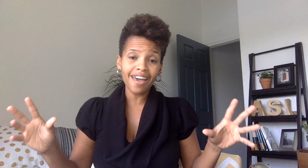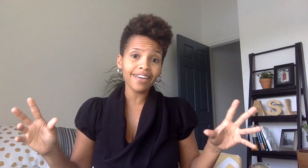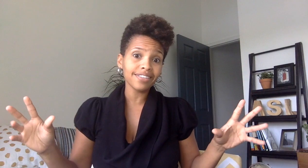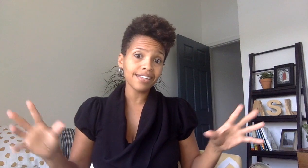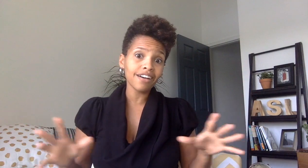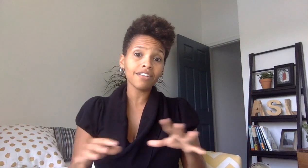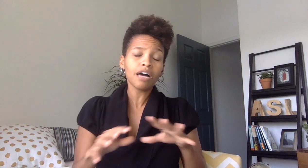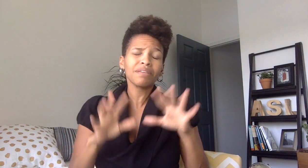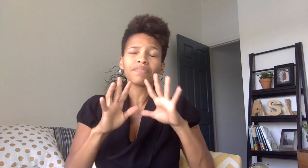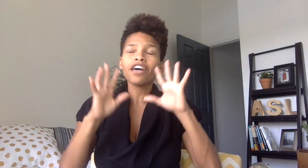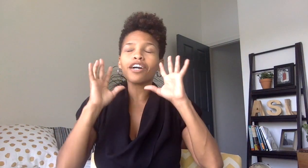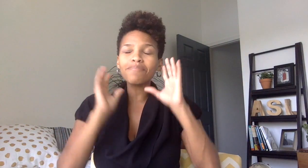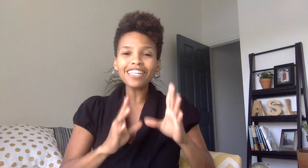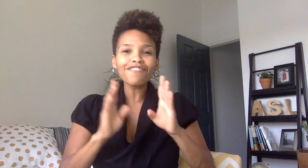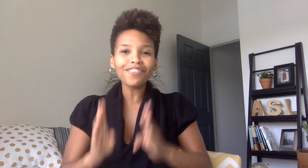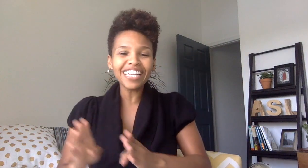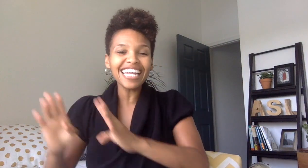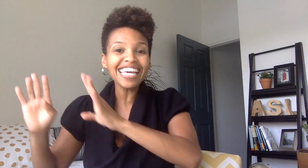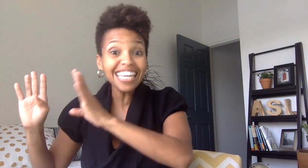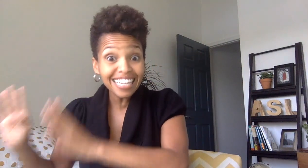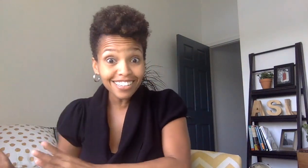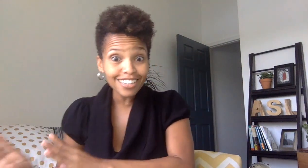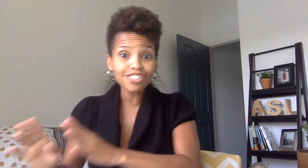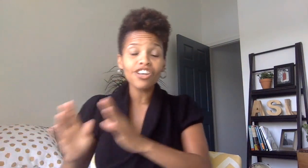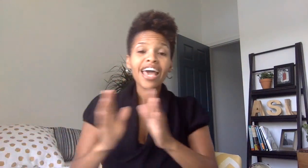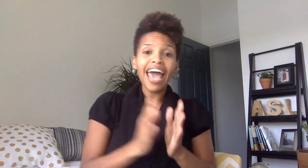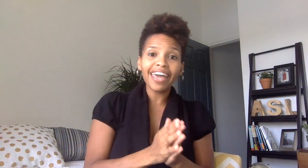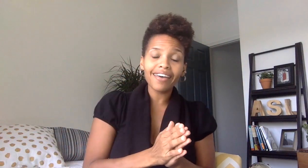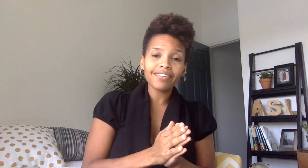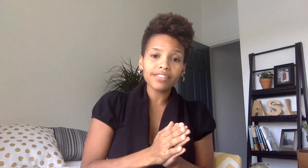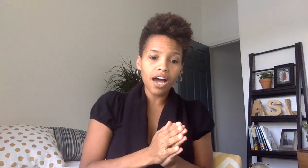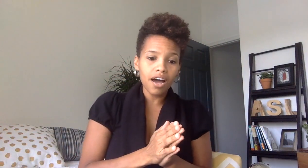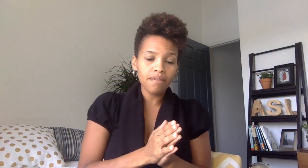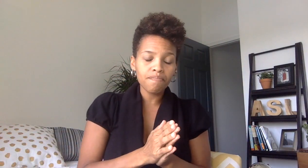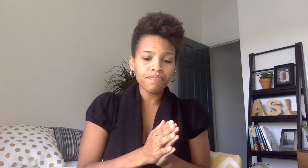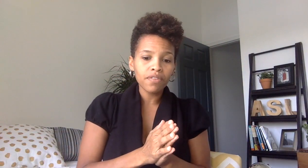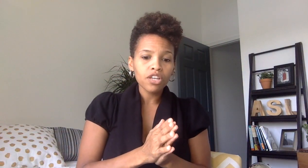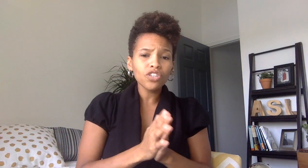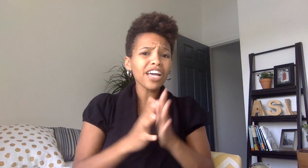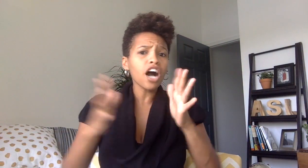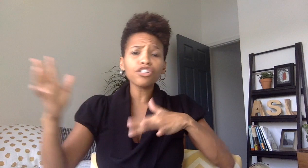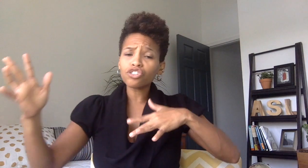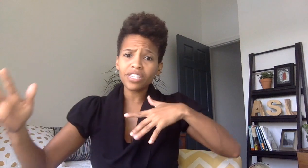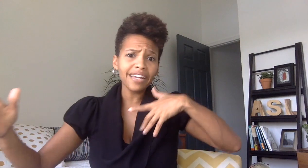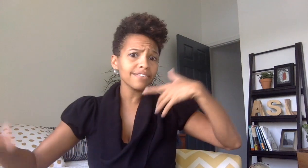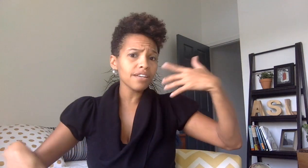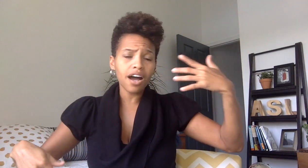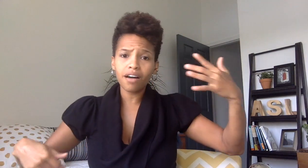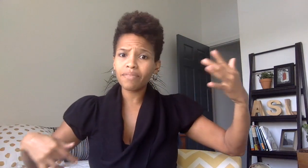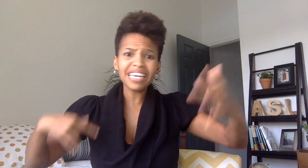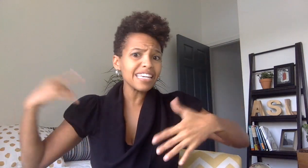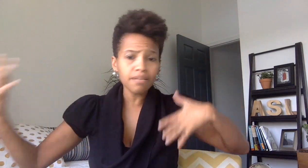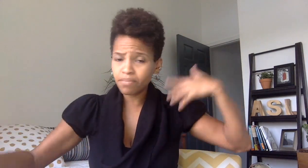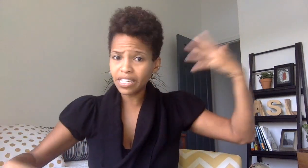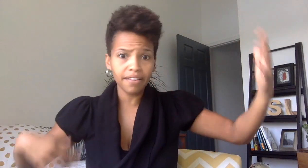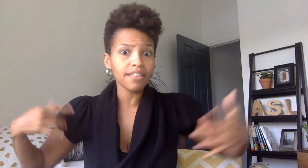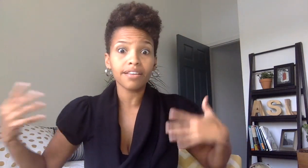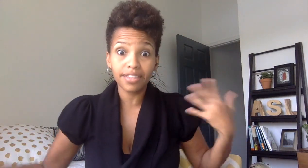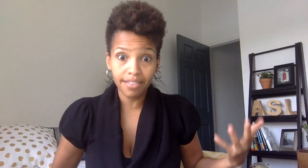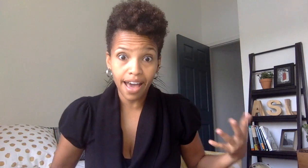ASL I mean completely fluent in English and so they understand idioms and things like that